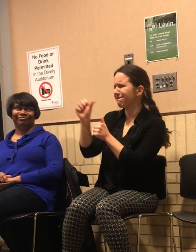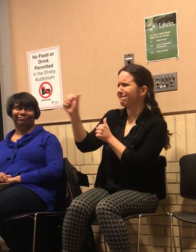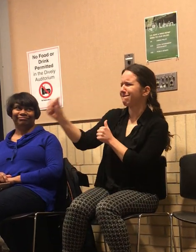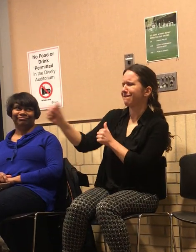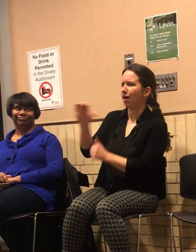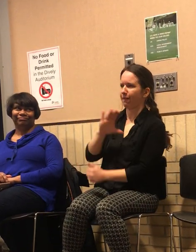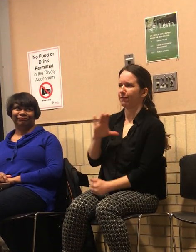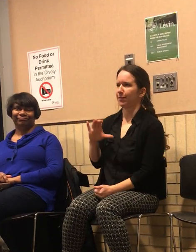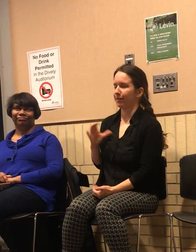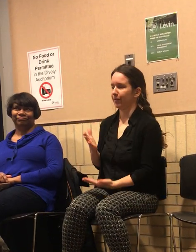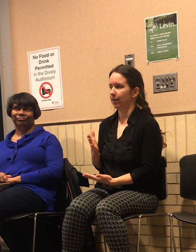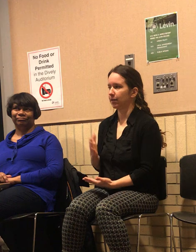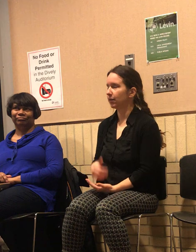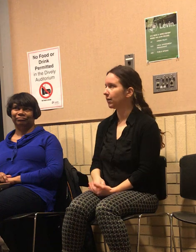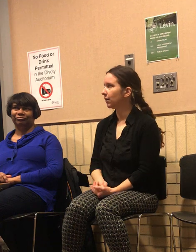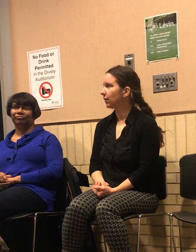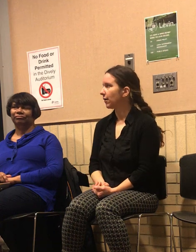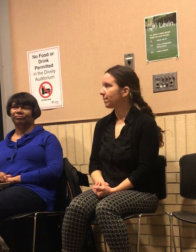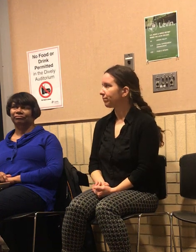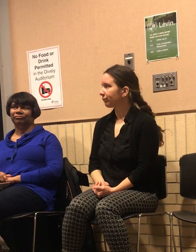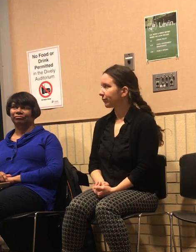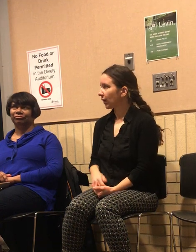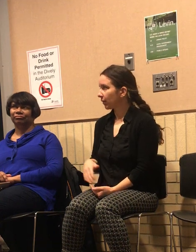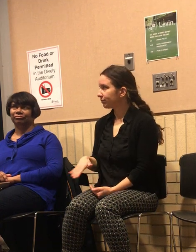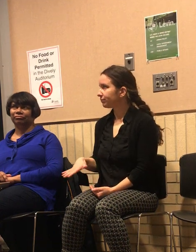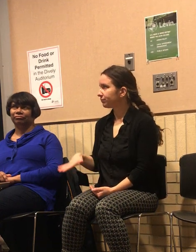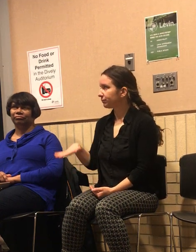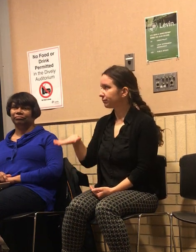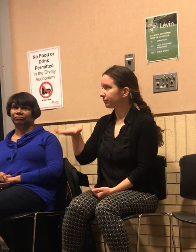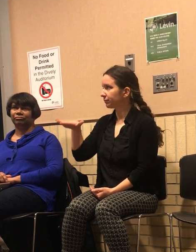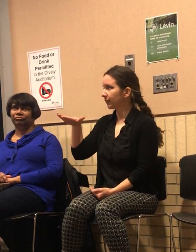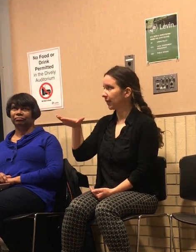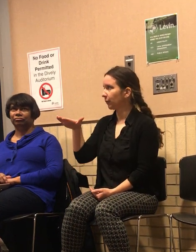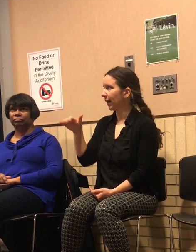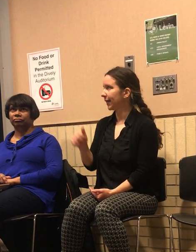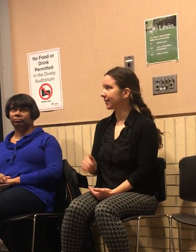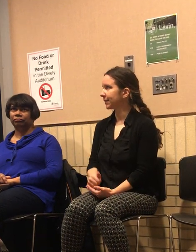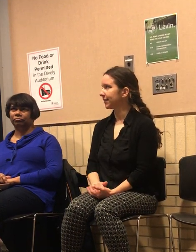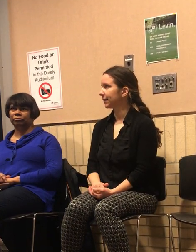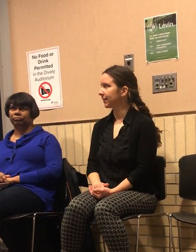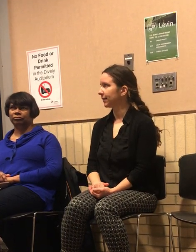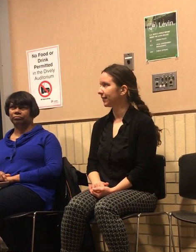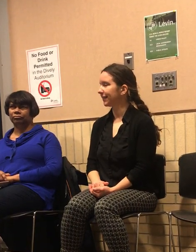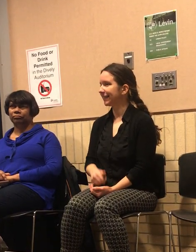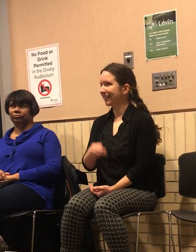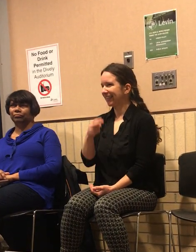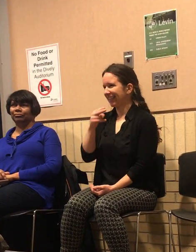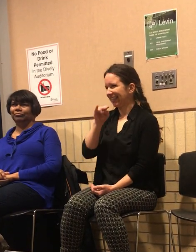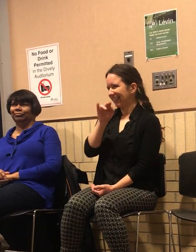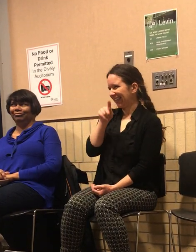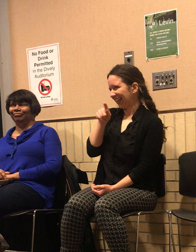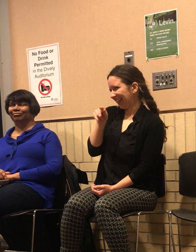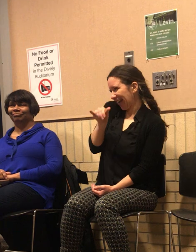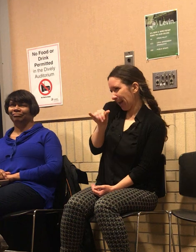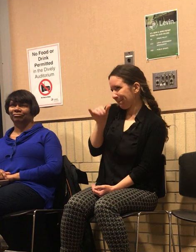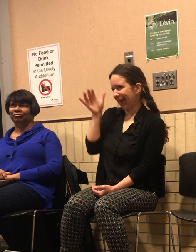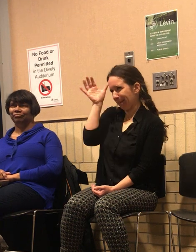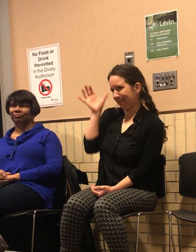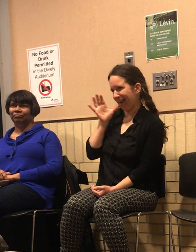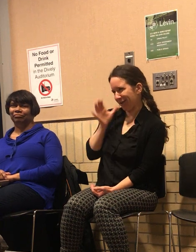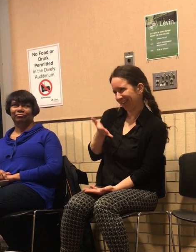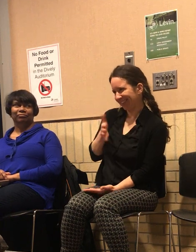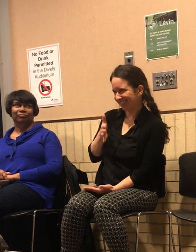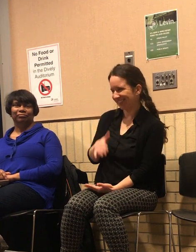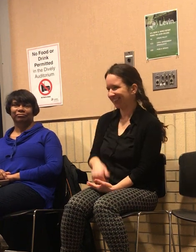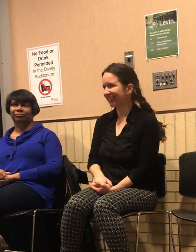of growing up, I was raised by some kind of hippie parents,